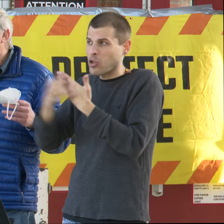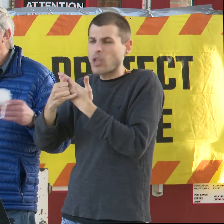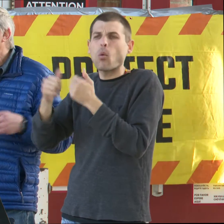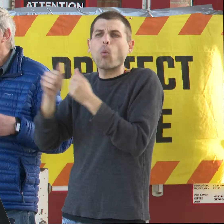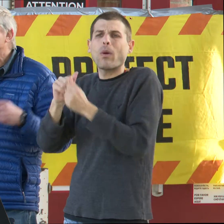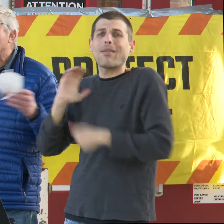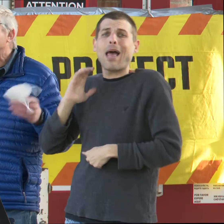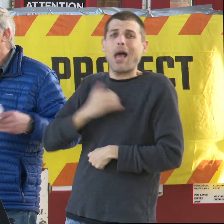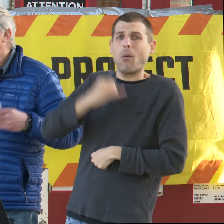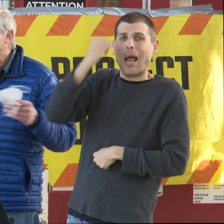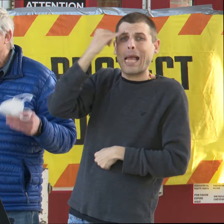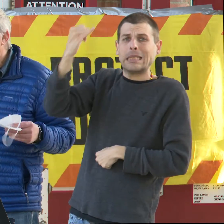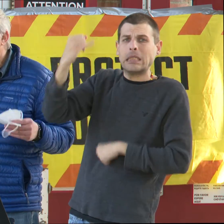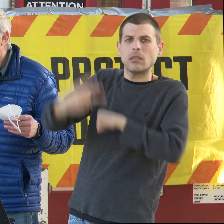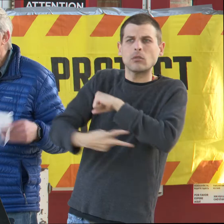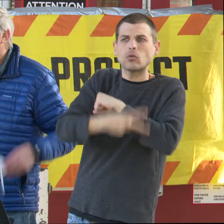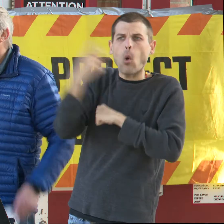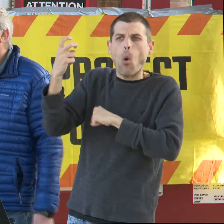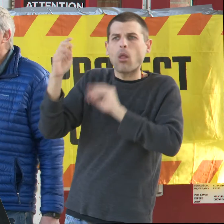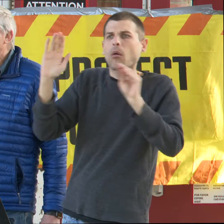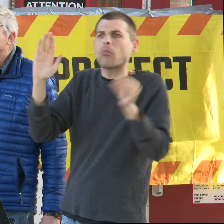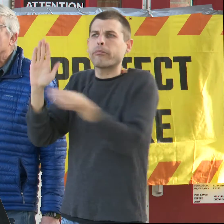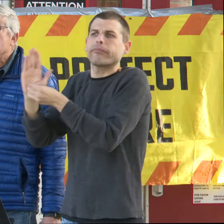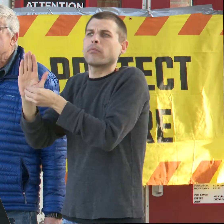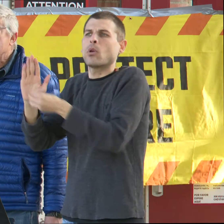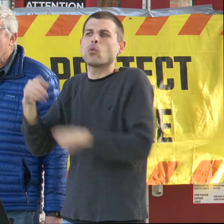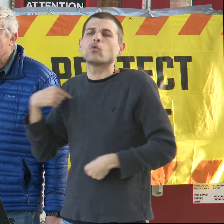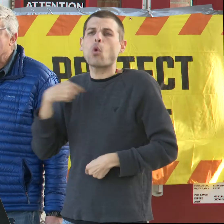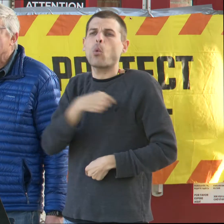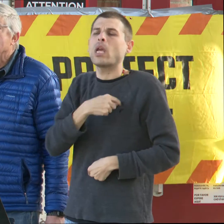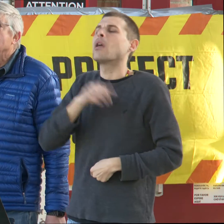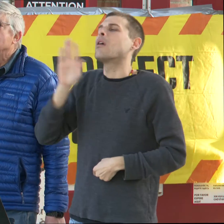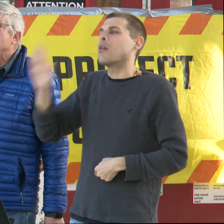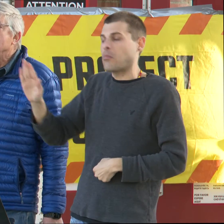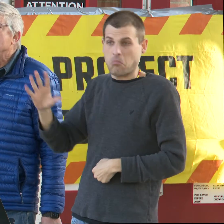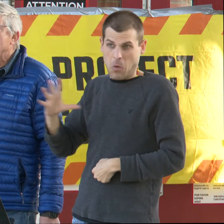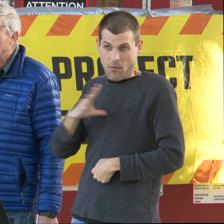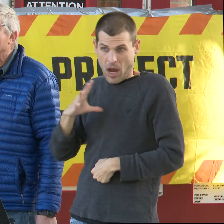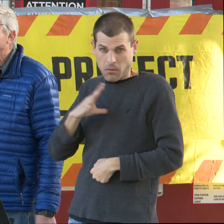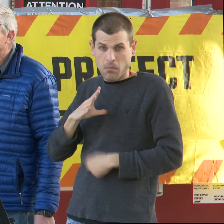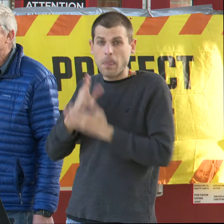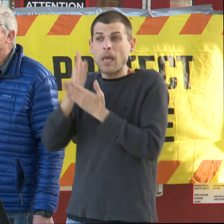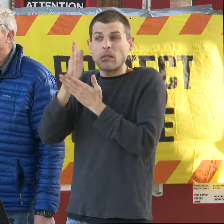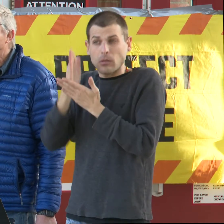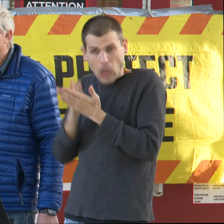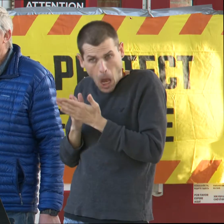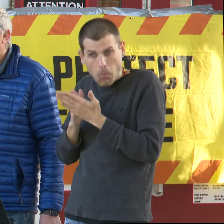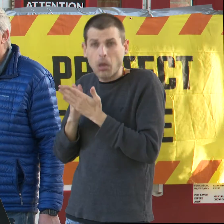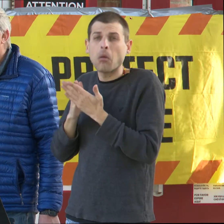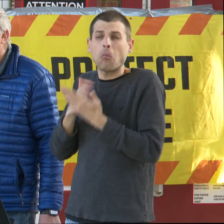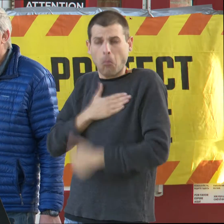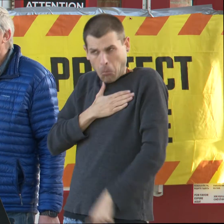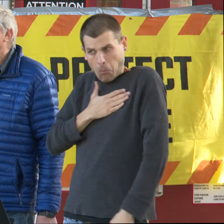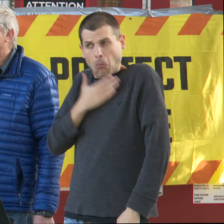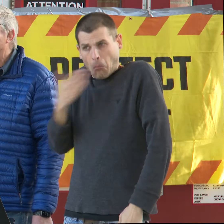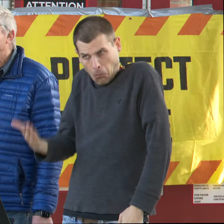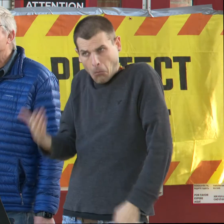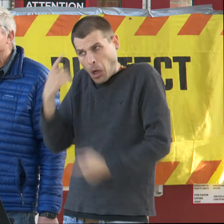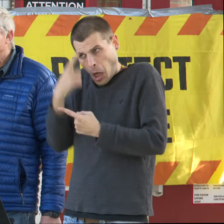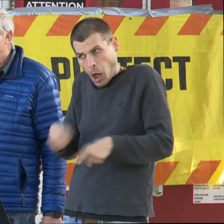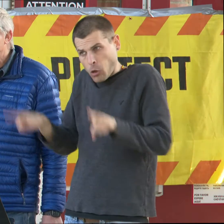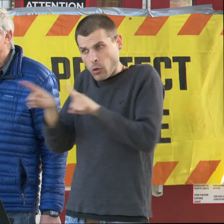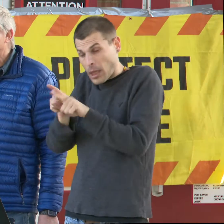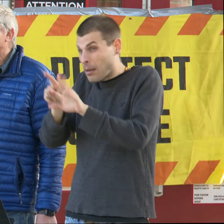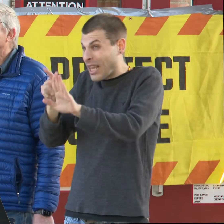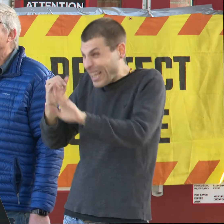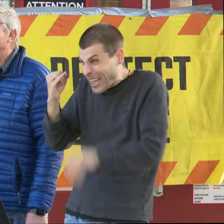designed yet, so there's a lot of room for changes. So we said, we will consent to saying this should be part of the plan under